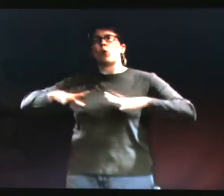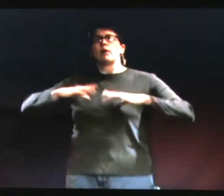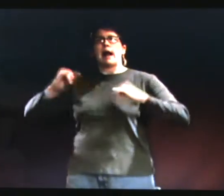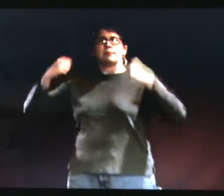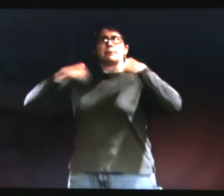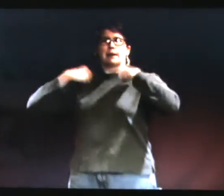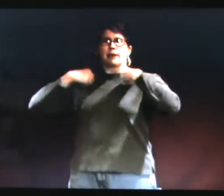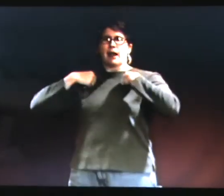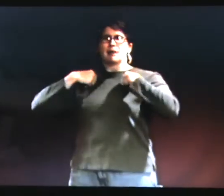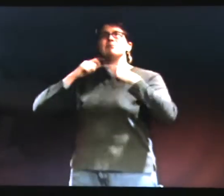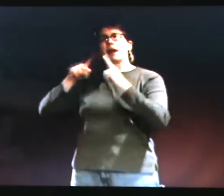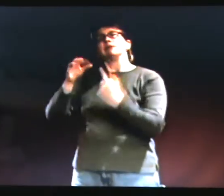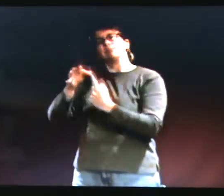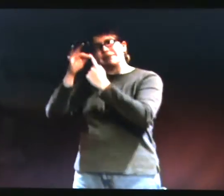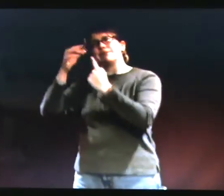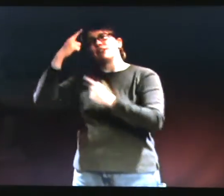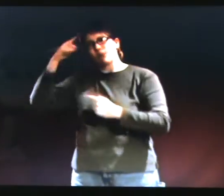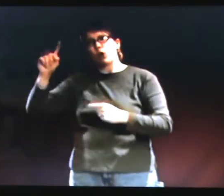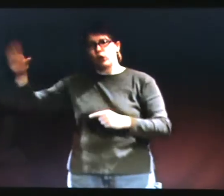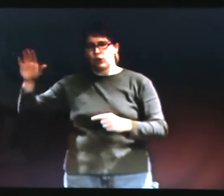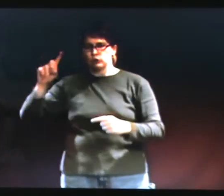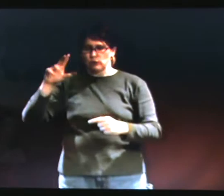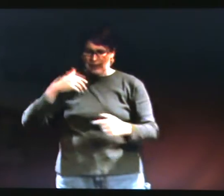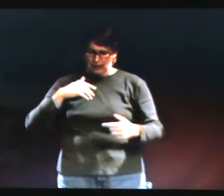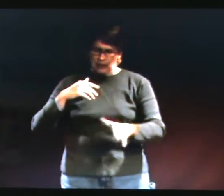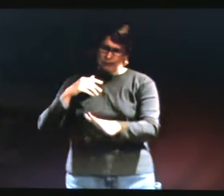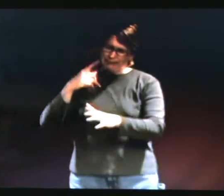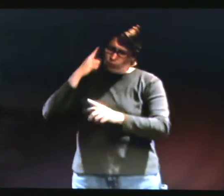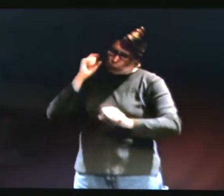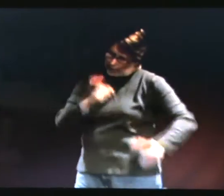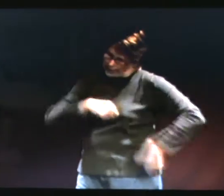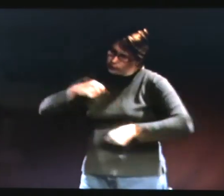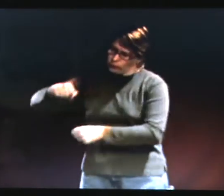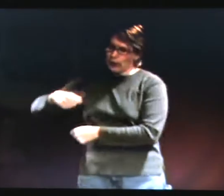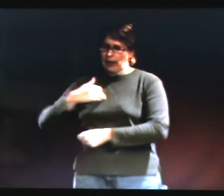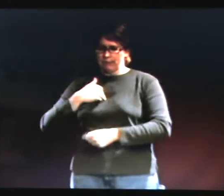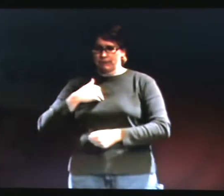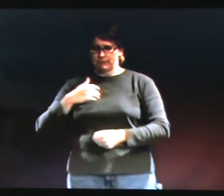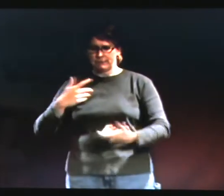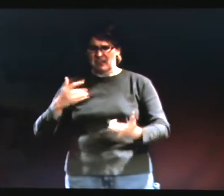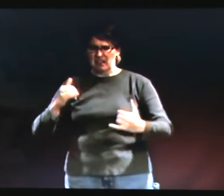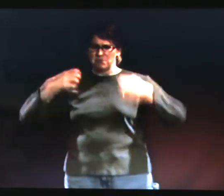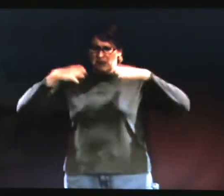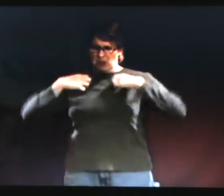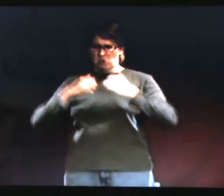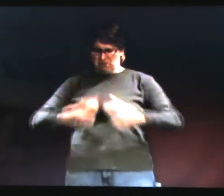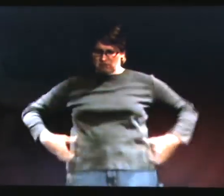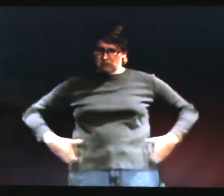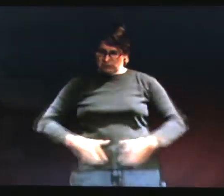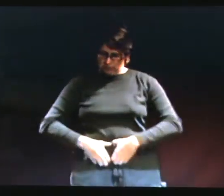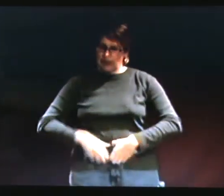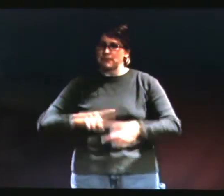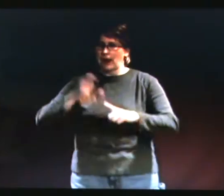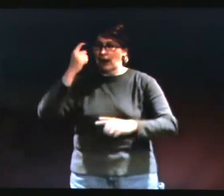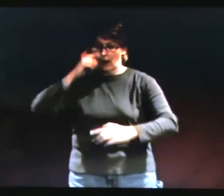anyway. So you have clothes in your backpack, and that's specifically for your clothes. With the canoe, you have your life